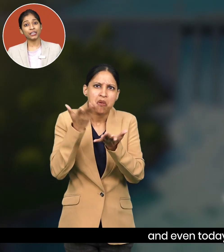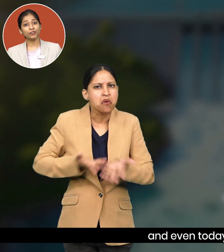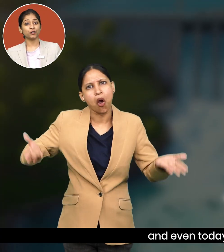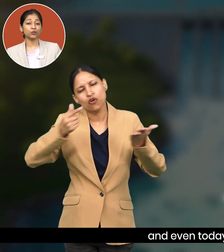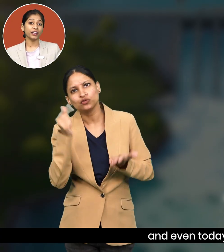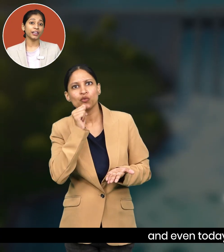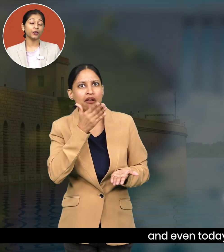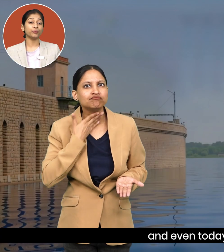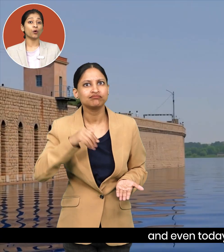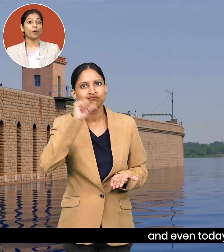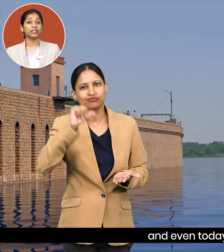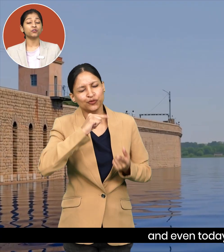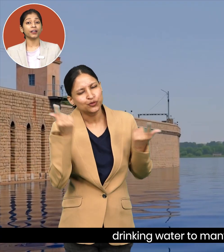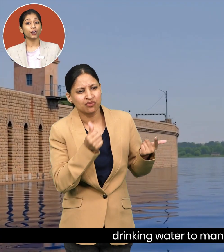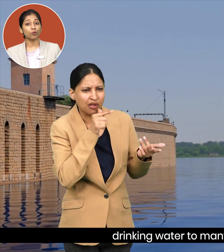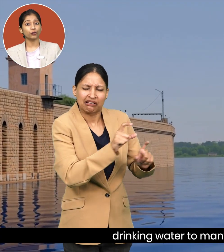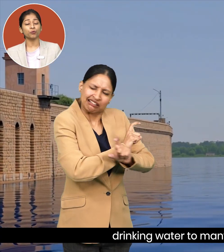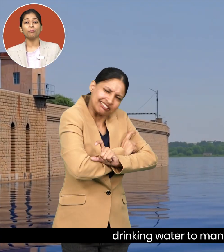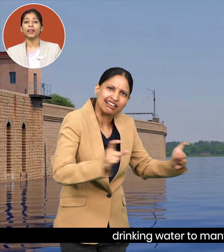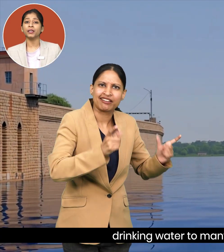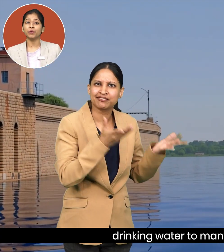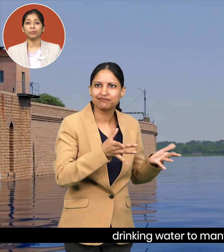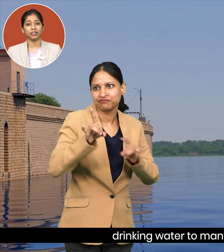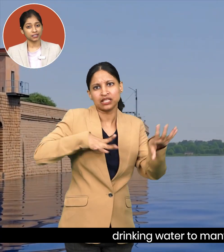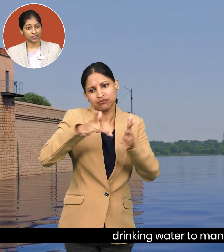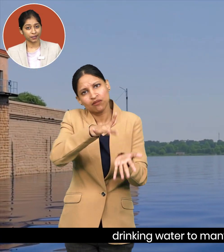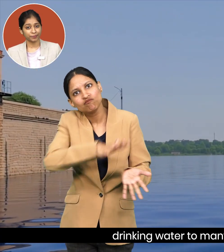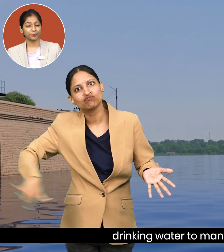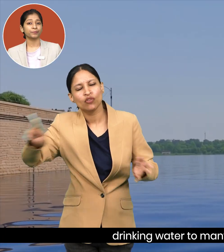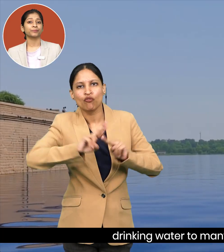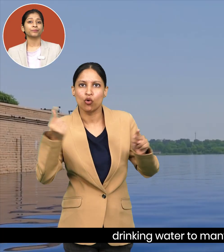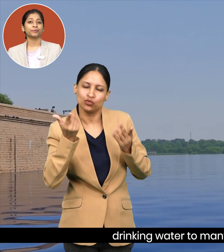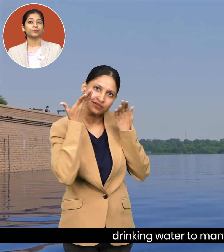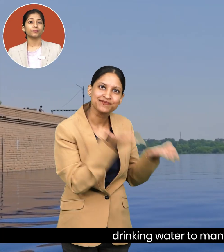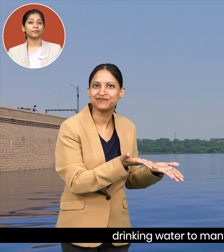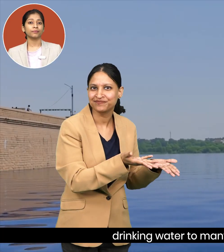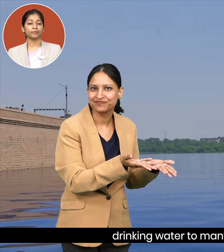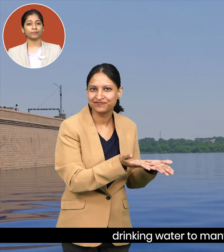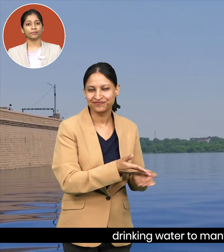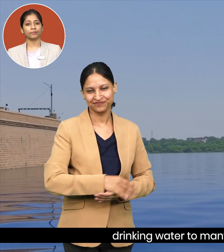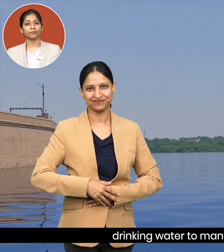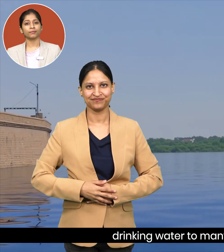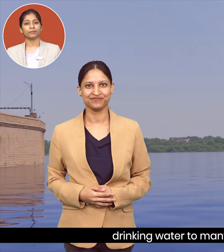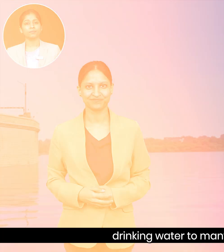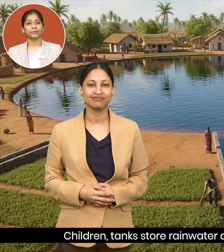and even today it provides drinking water to many people in the city.